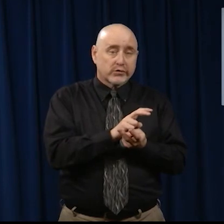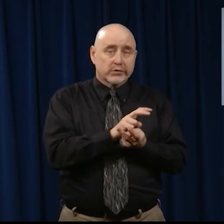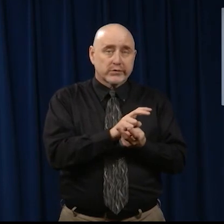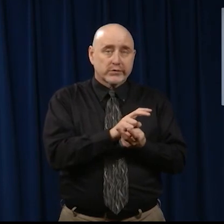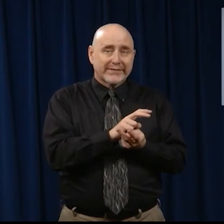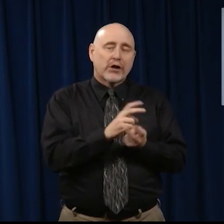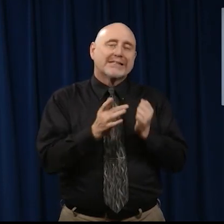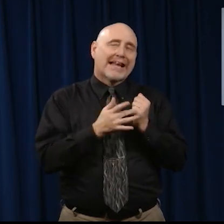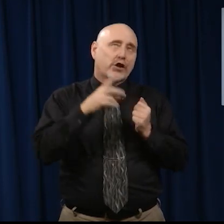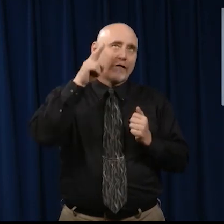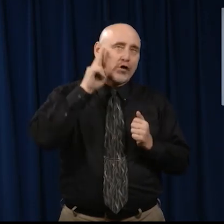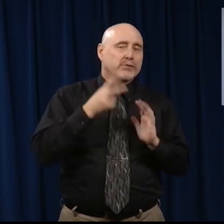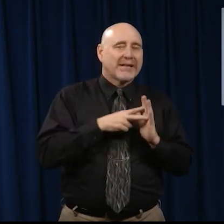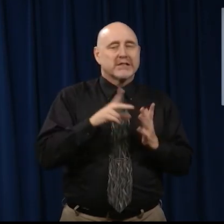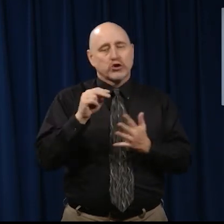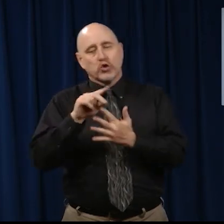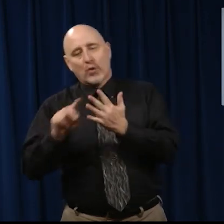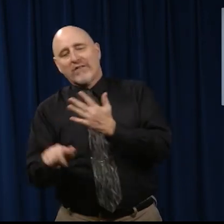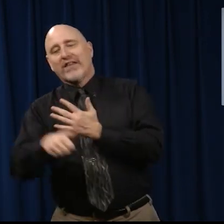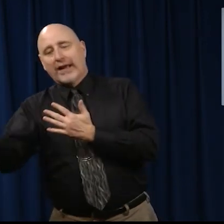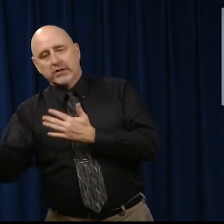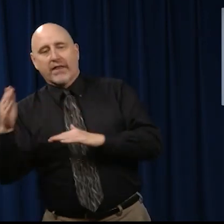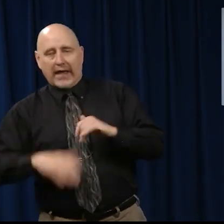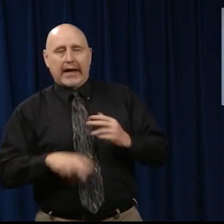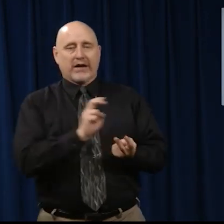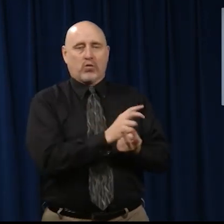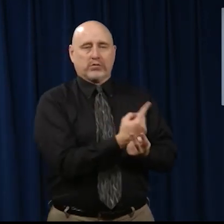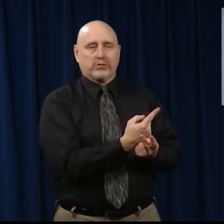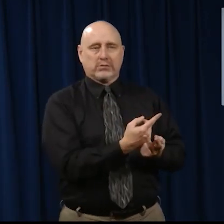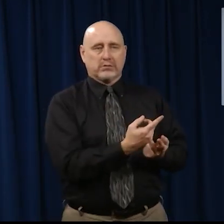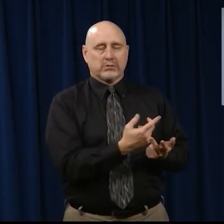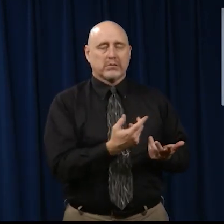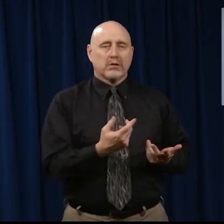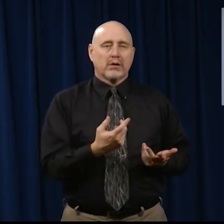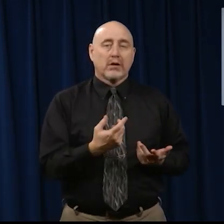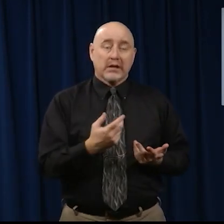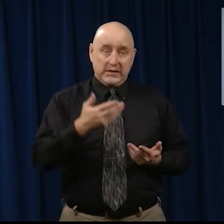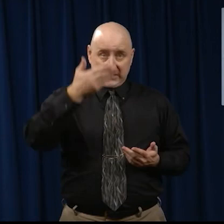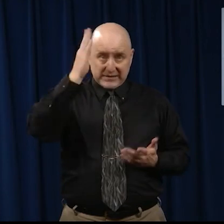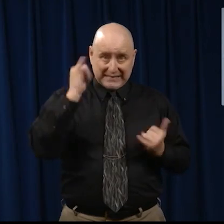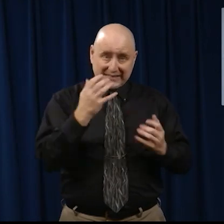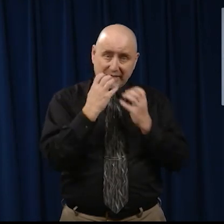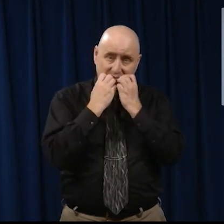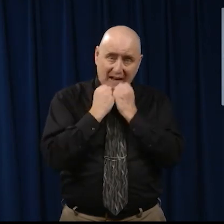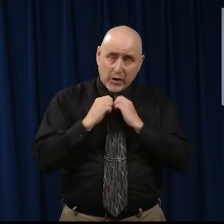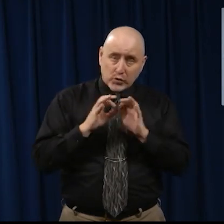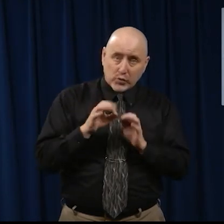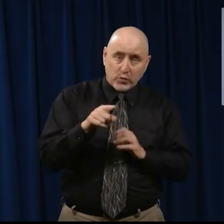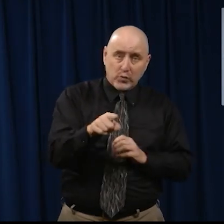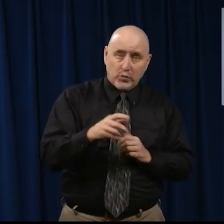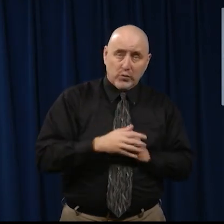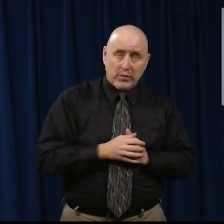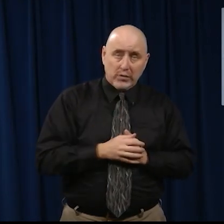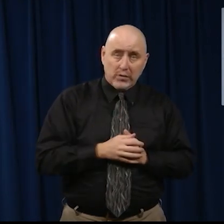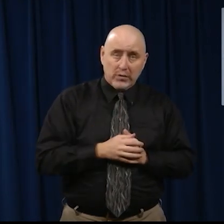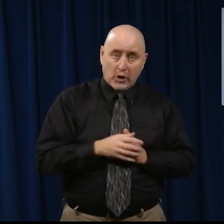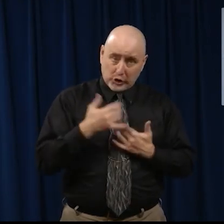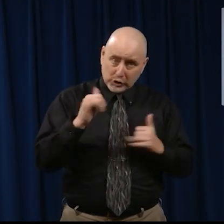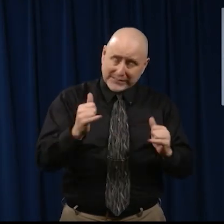they're technical virgins, which means they've done just about everything else besides intercourse. Does God still value you?